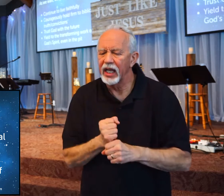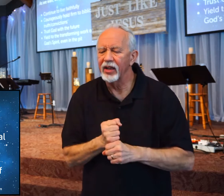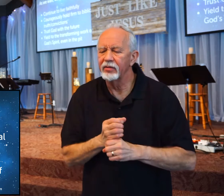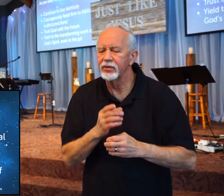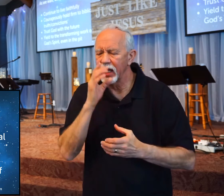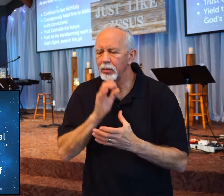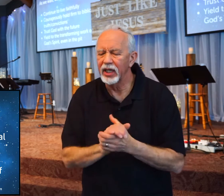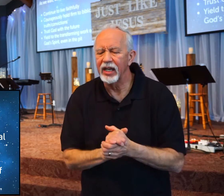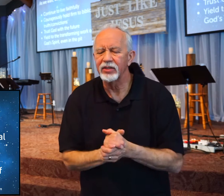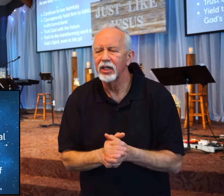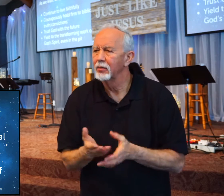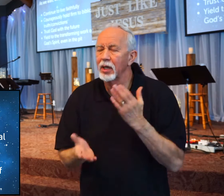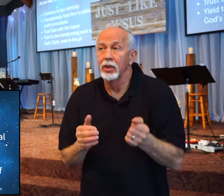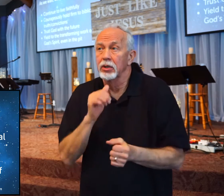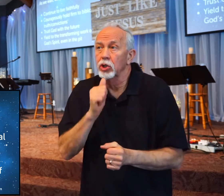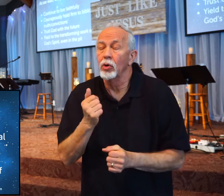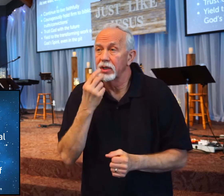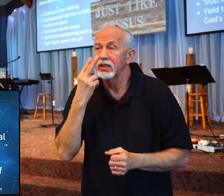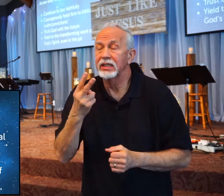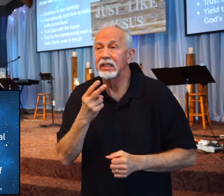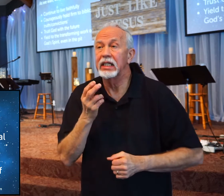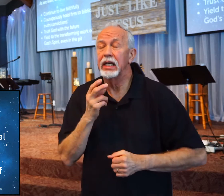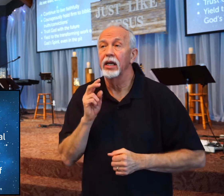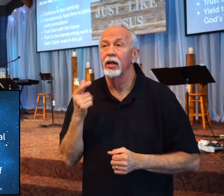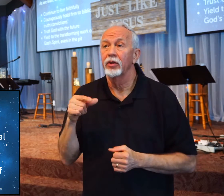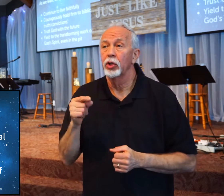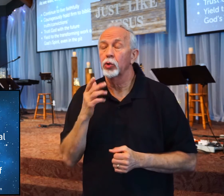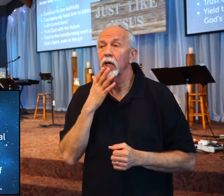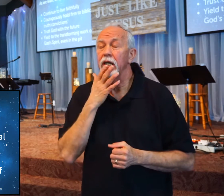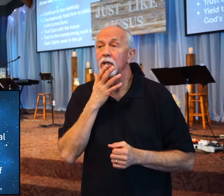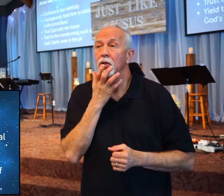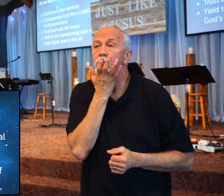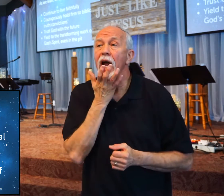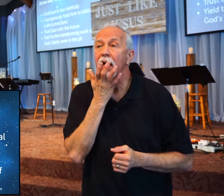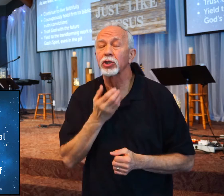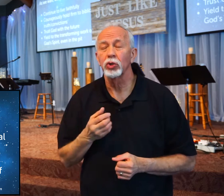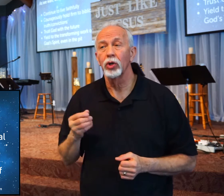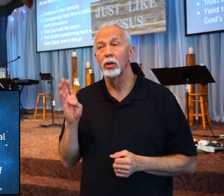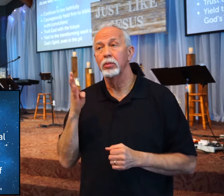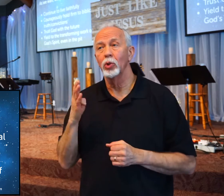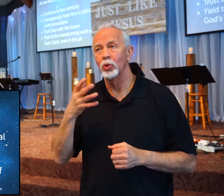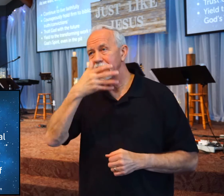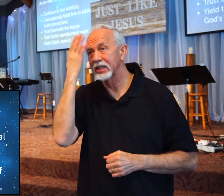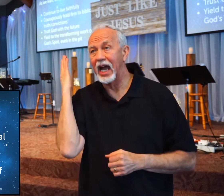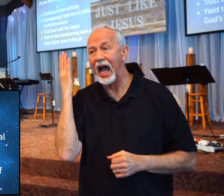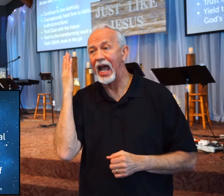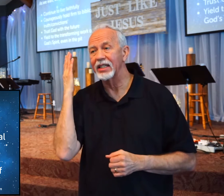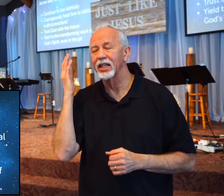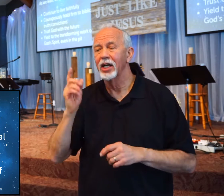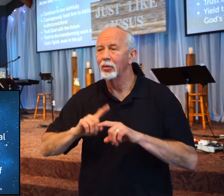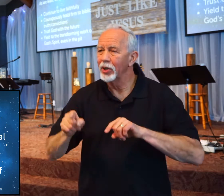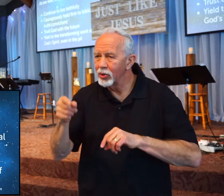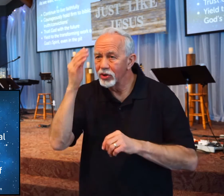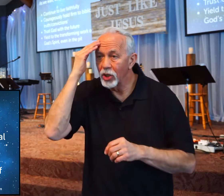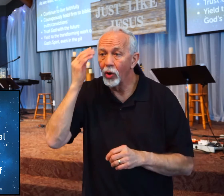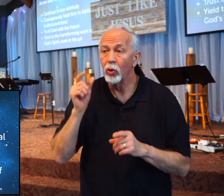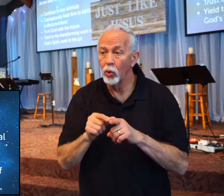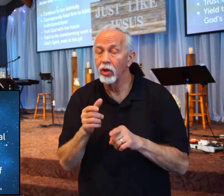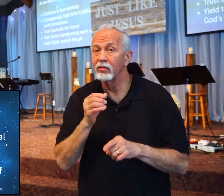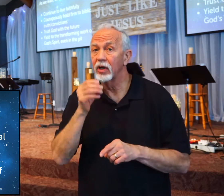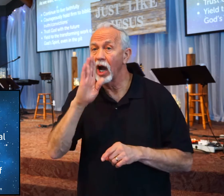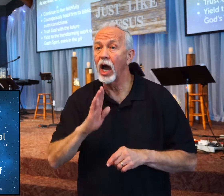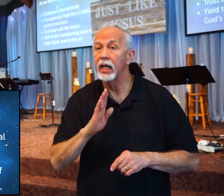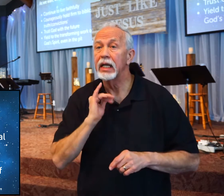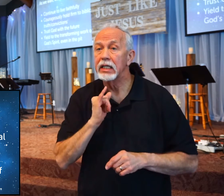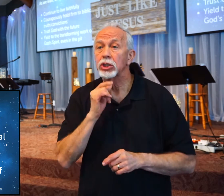you may not see the green grass, you may not see the blue skies when you're going through the storm, but you know the Word of God is true. Hold